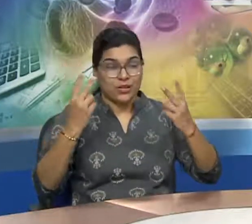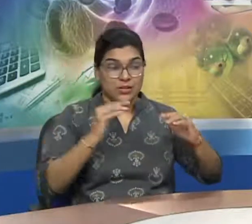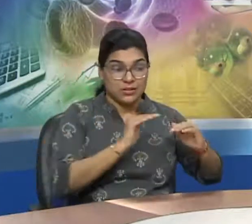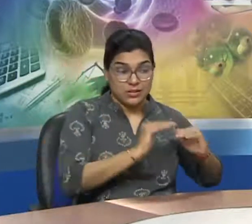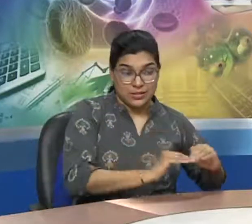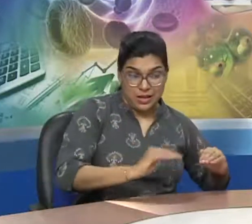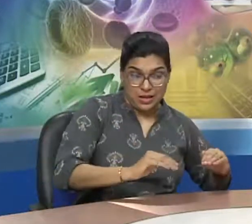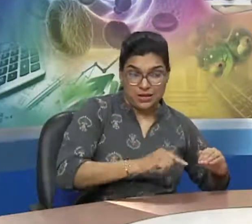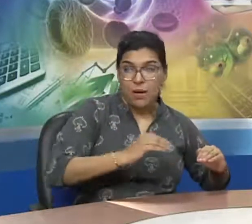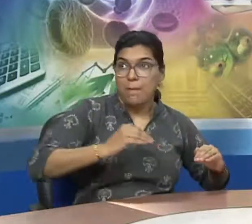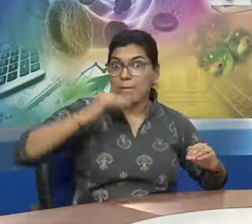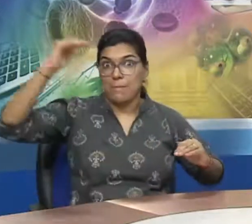And